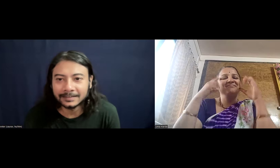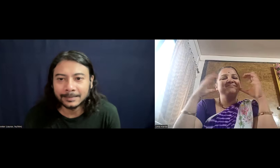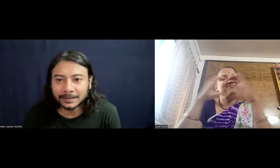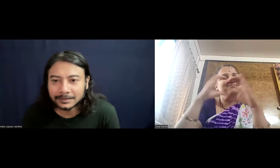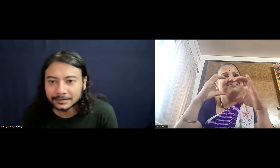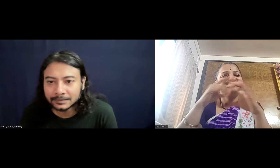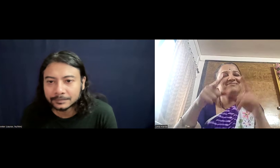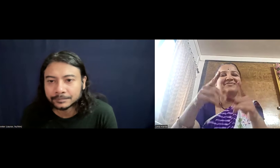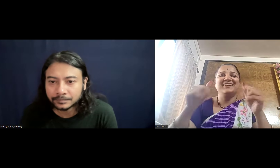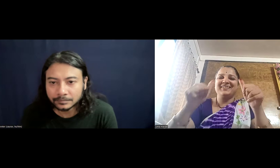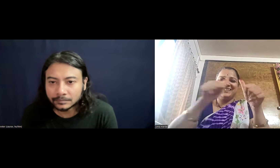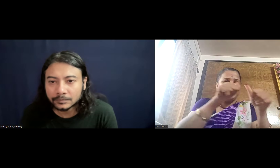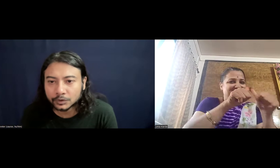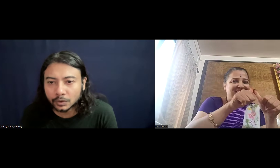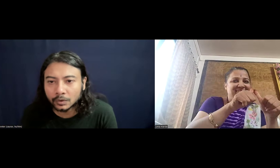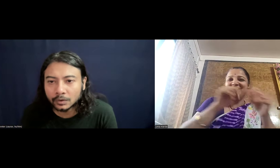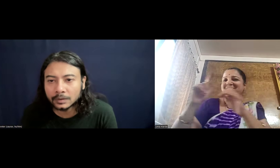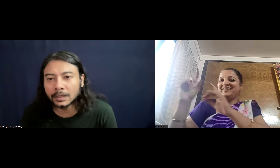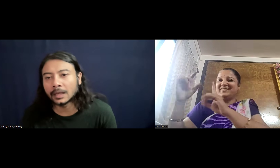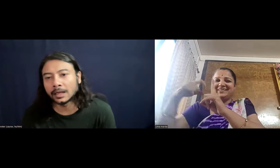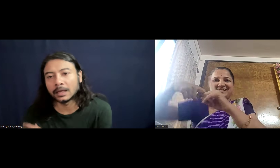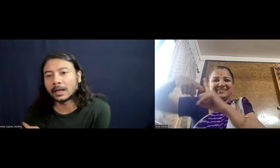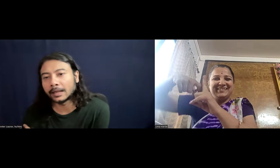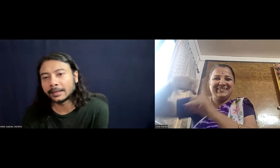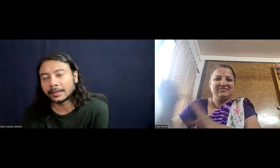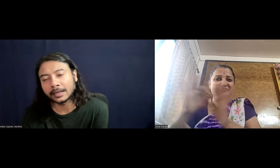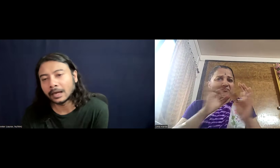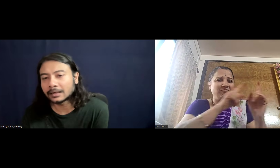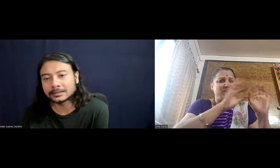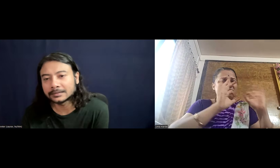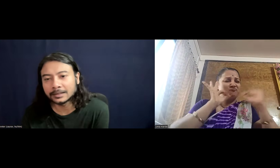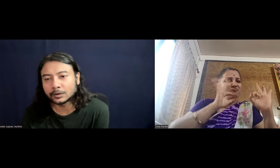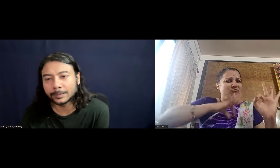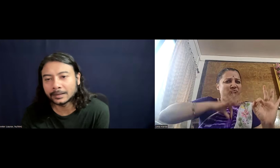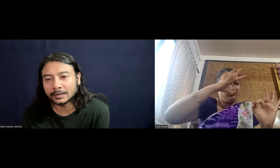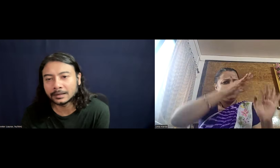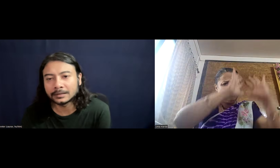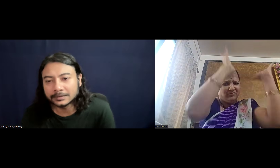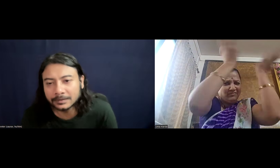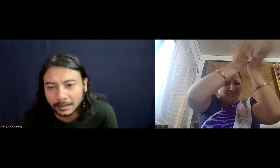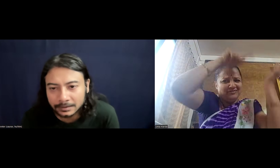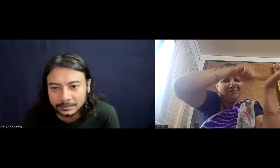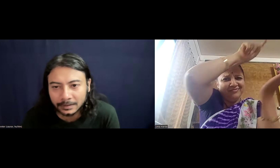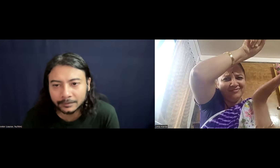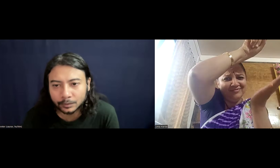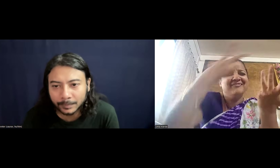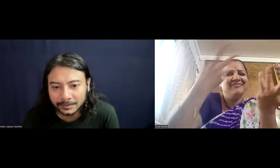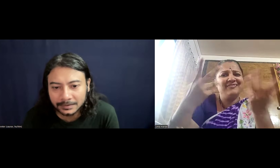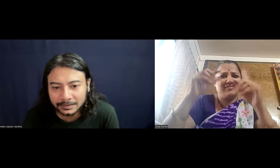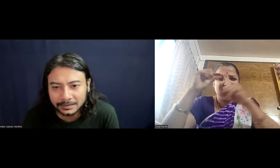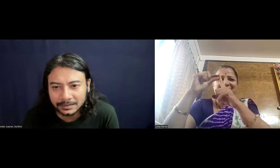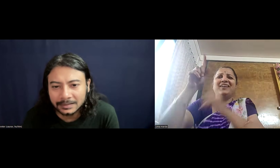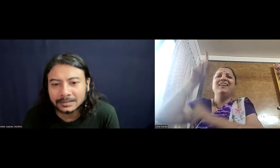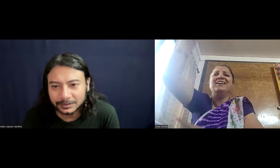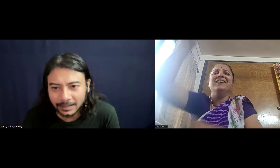Hare Krishna Mataji. Hare Krishna. So the Akshar group and the Shav group